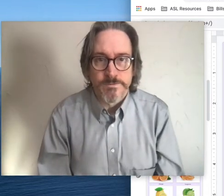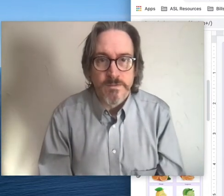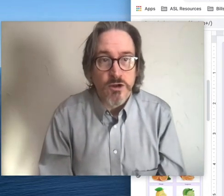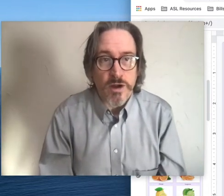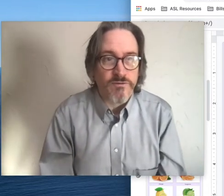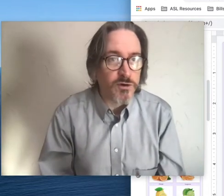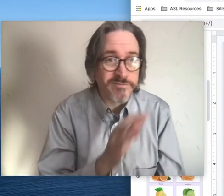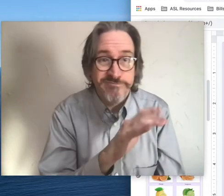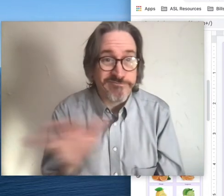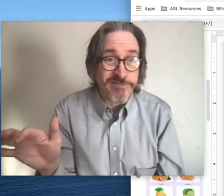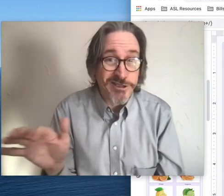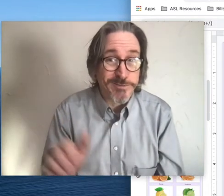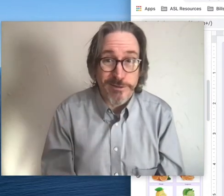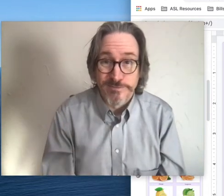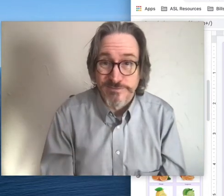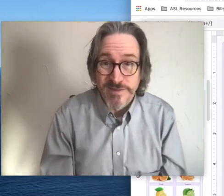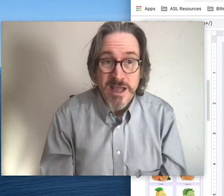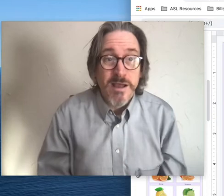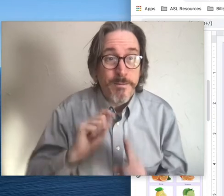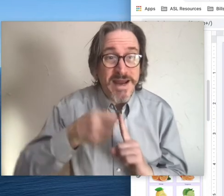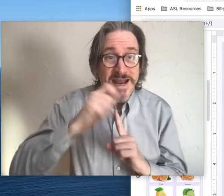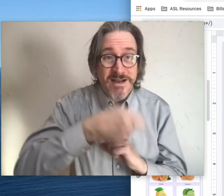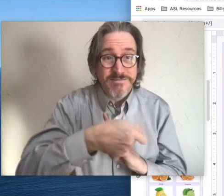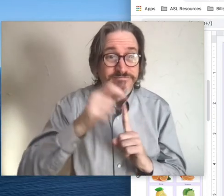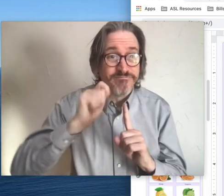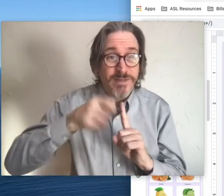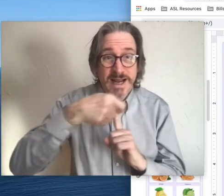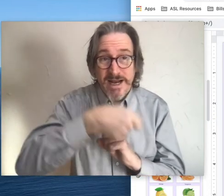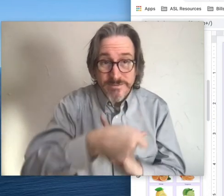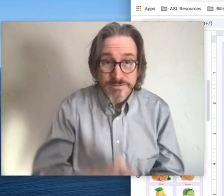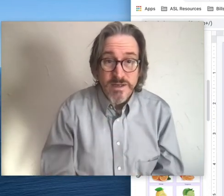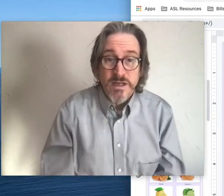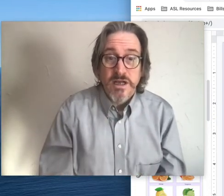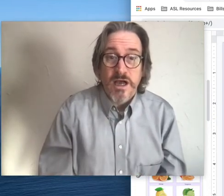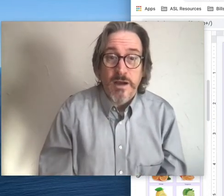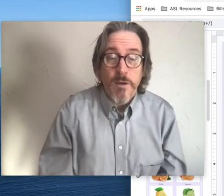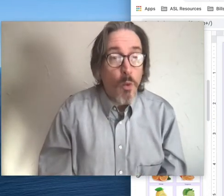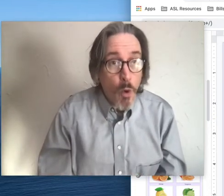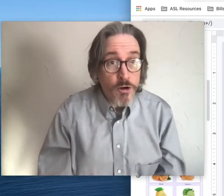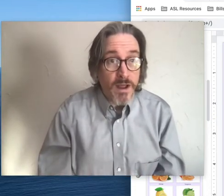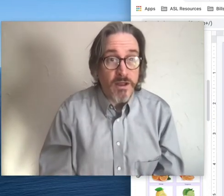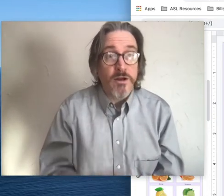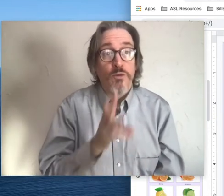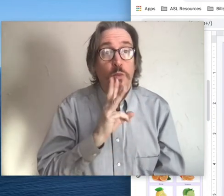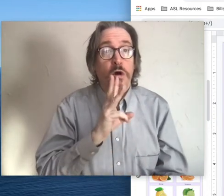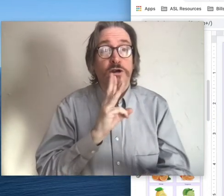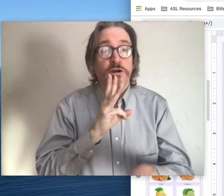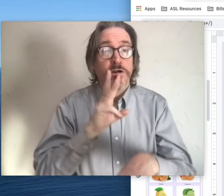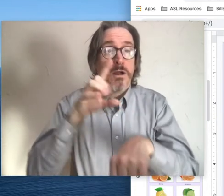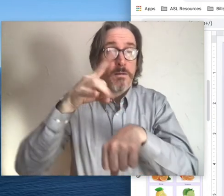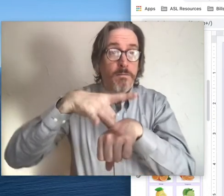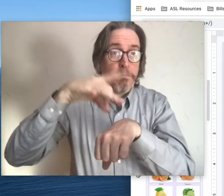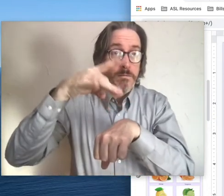ones. Grapefruit, fingerspell. Banana, banana. Watermelon,